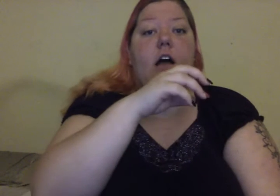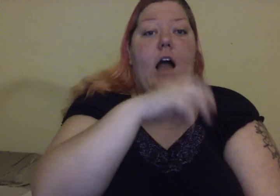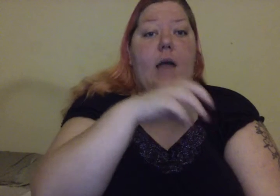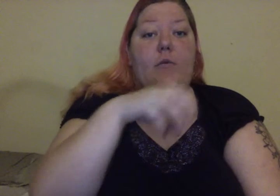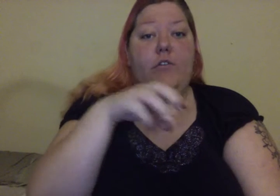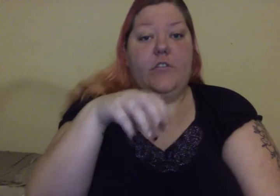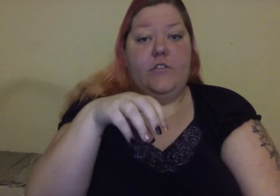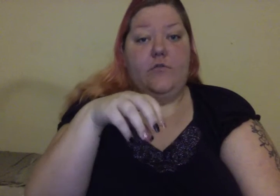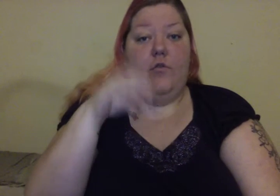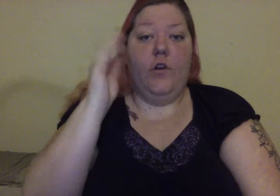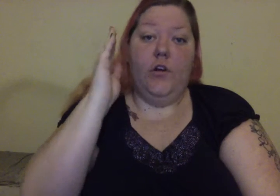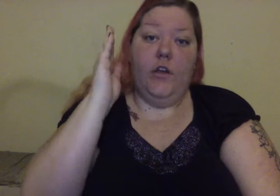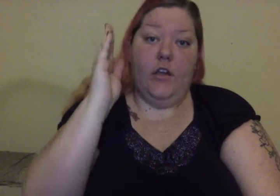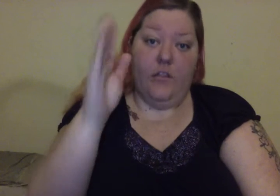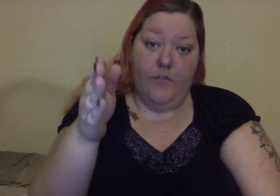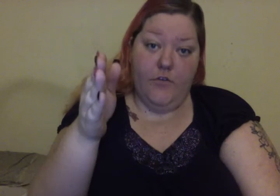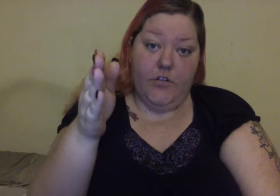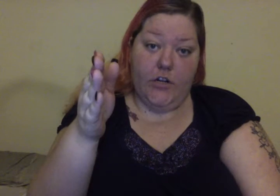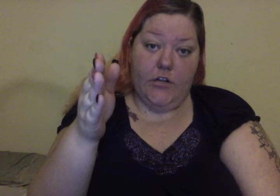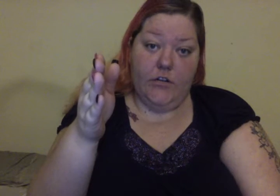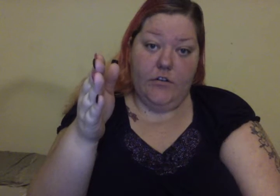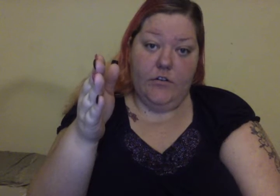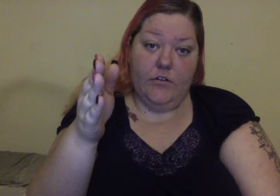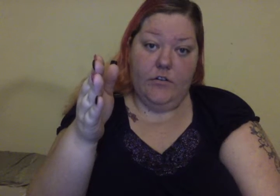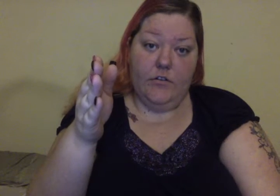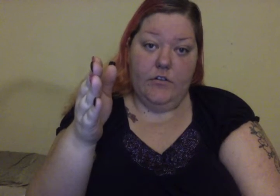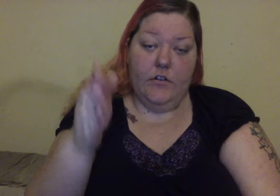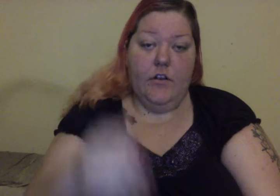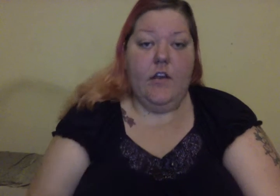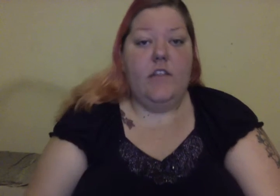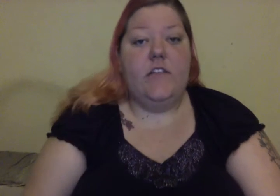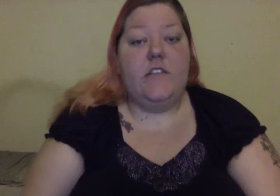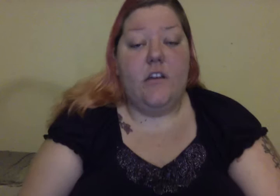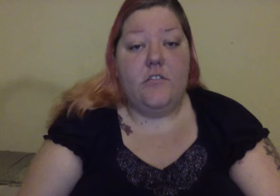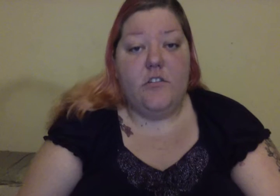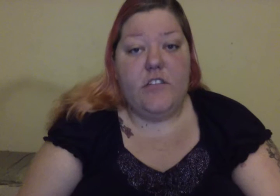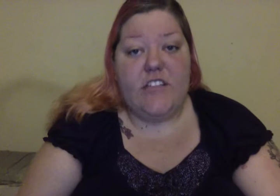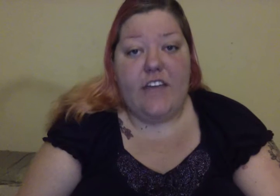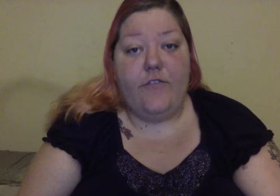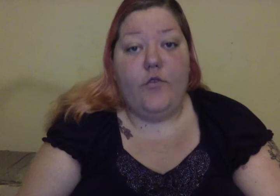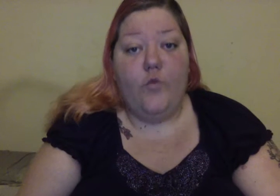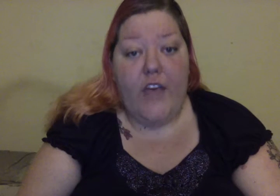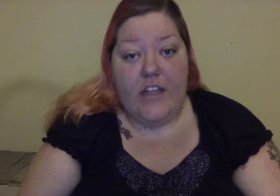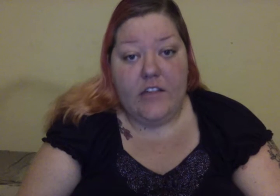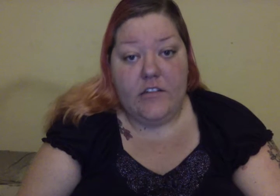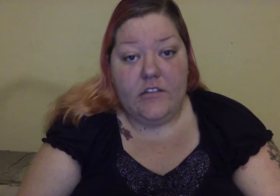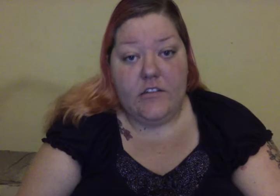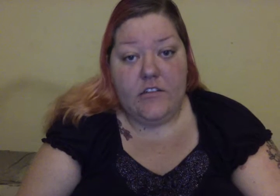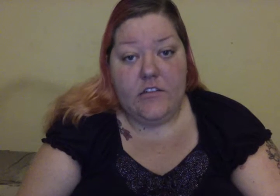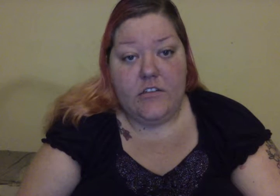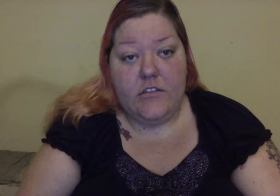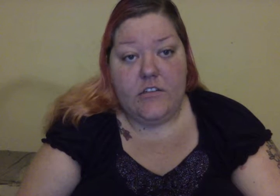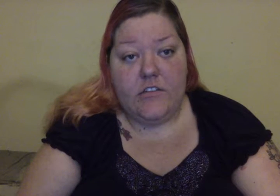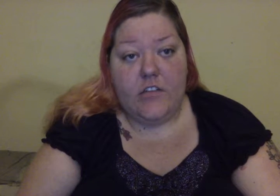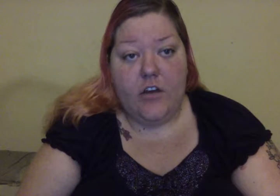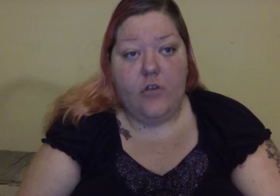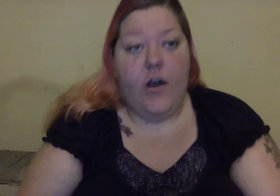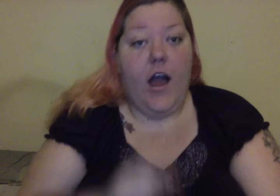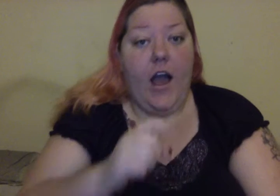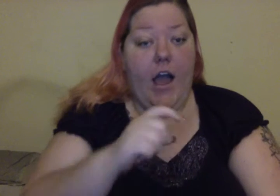I'm going to the store in the future. This is also the sign for will. So, I go